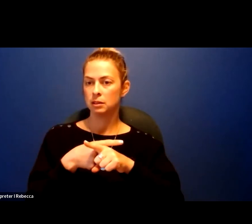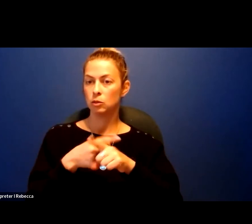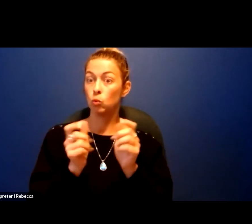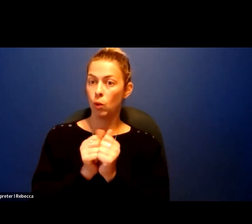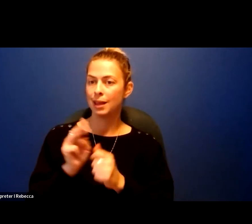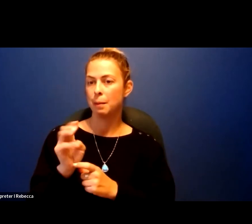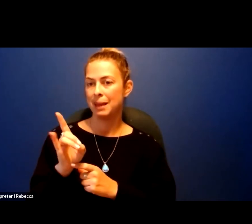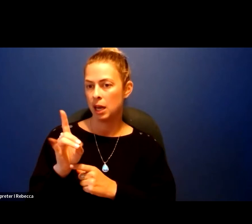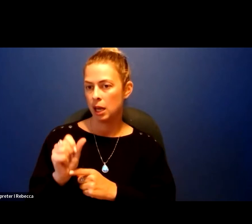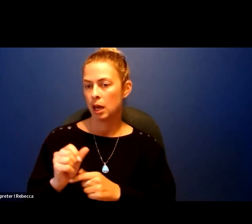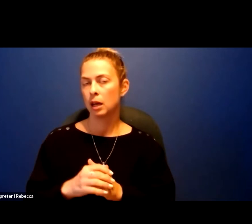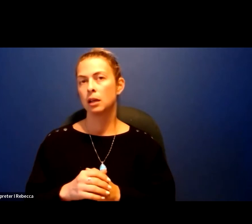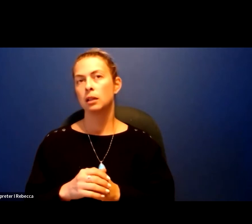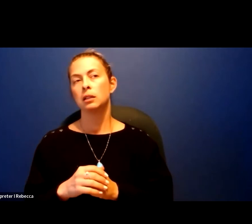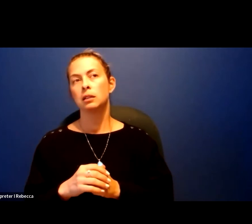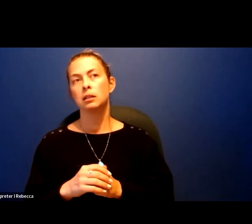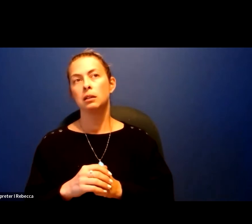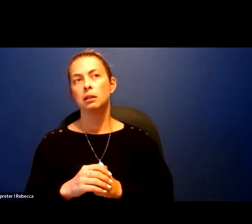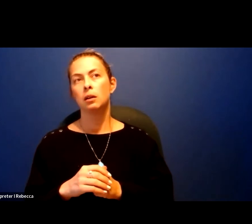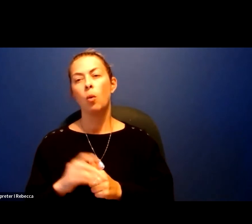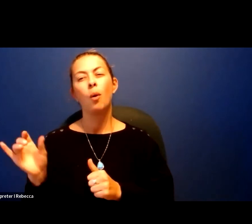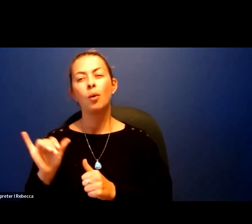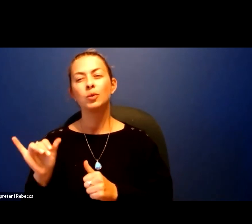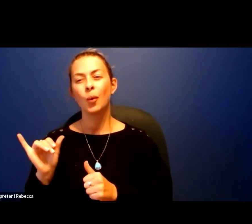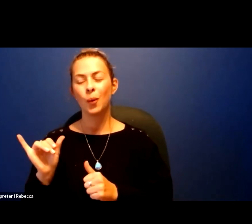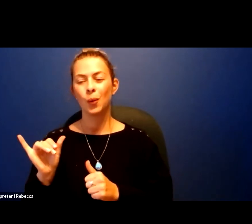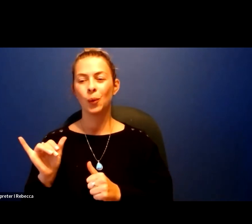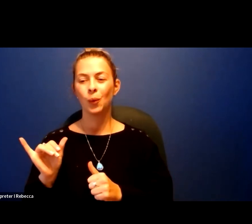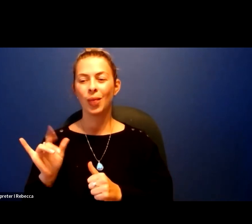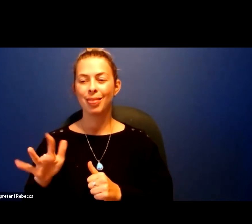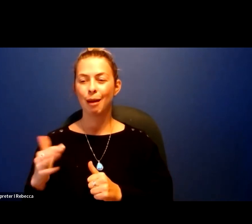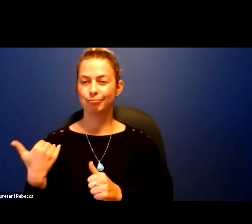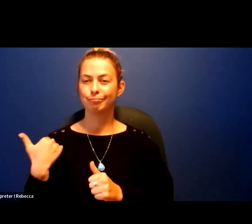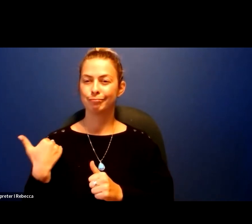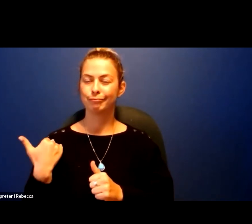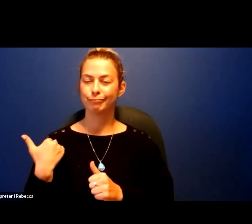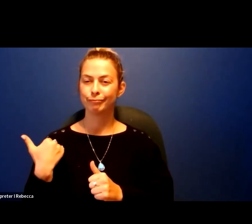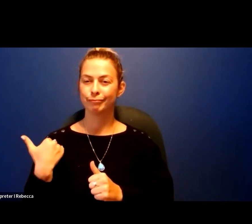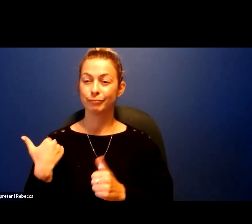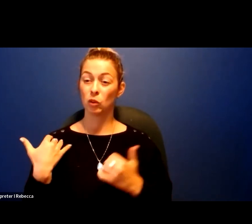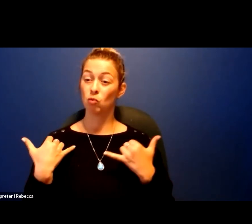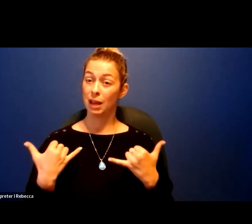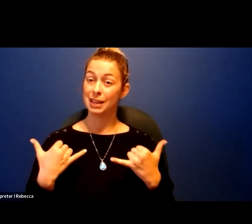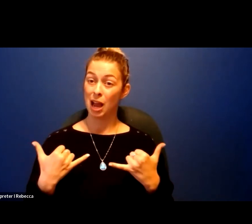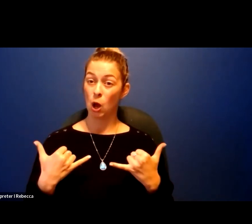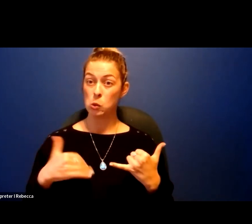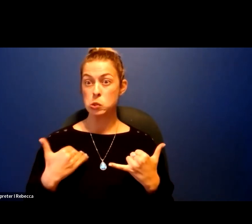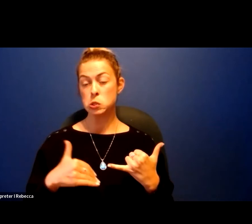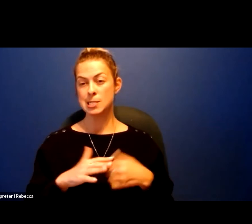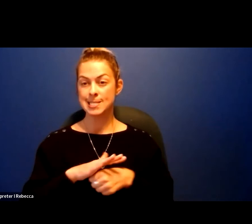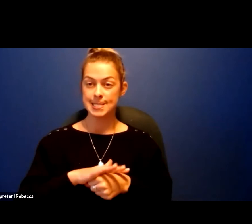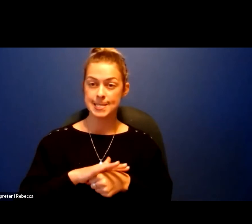mean, I think the question also reminds us that as fraught as our moment is,